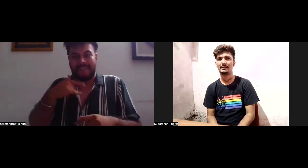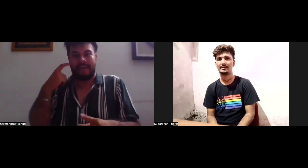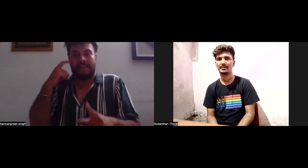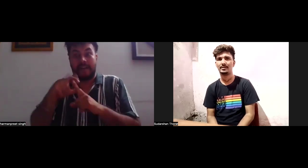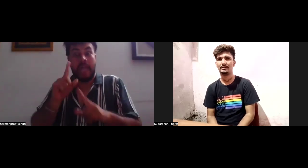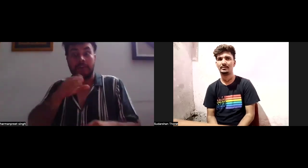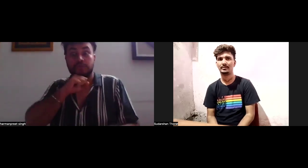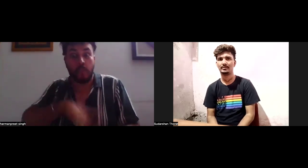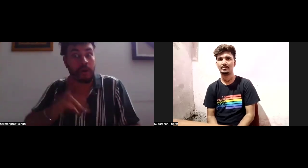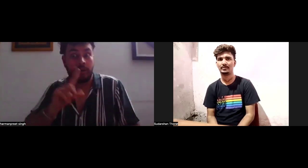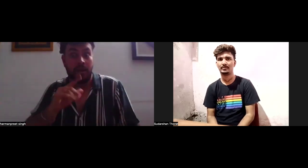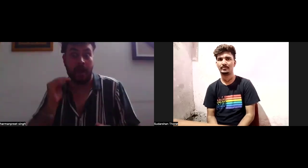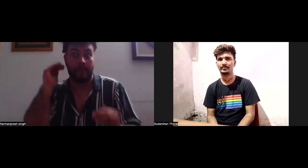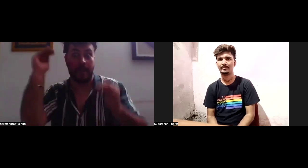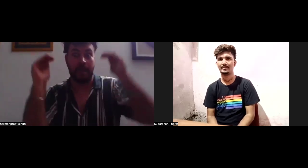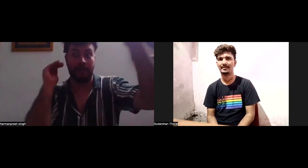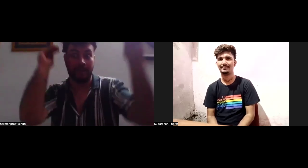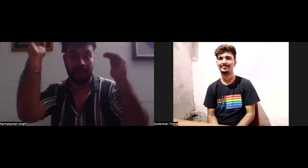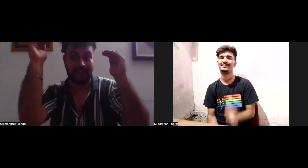don't understand, they don't realize